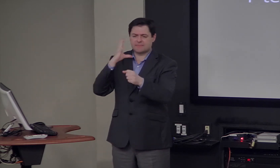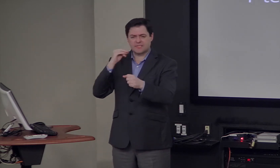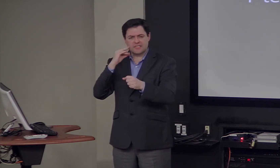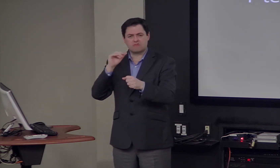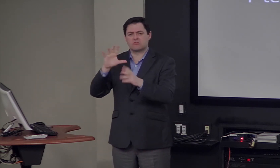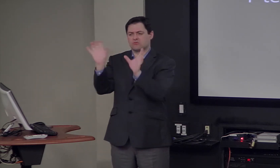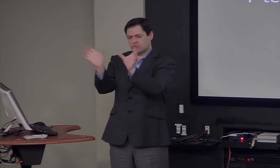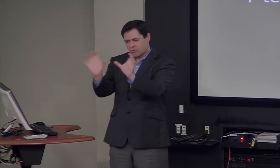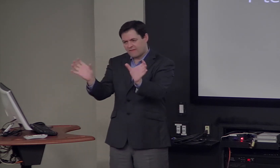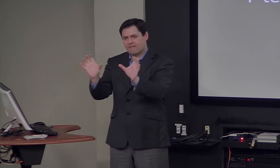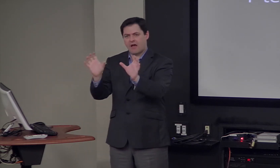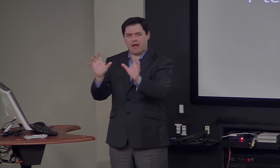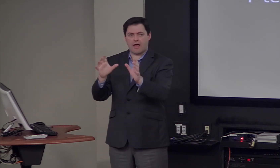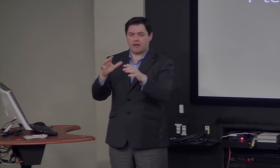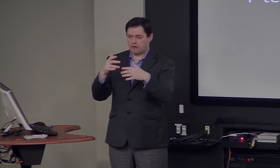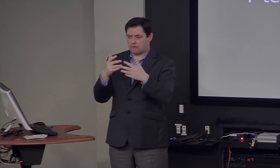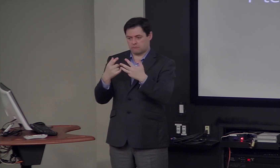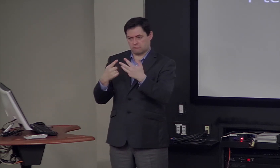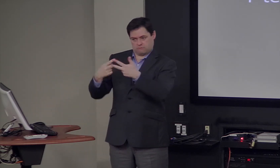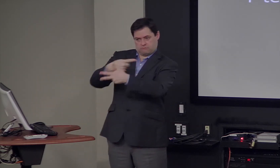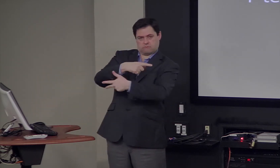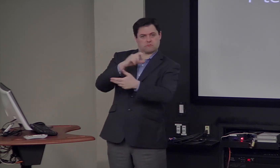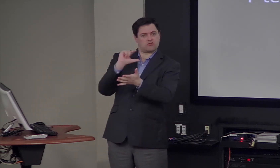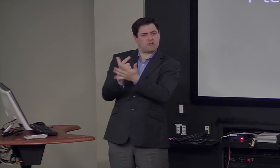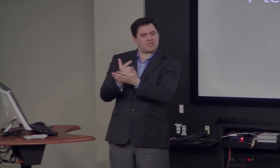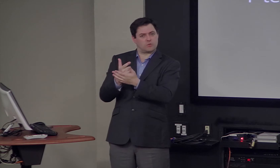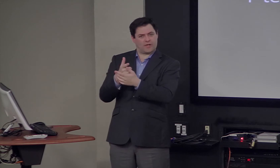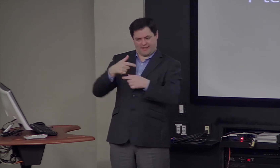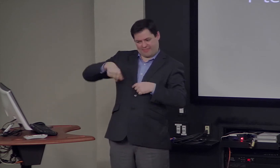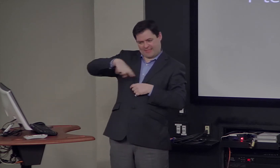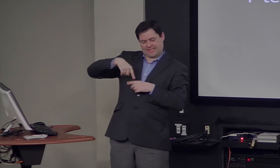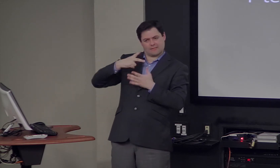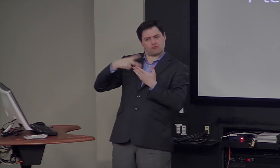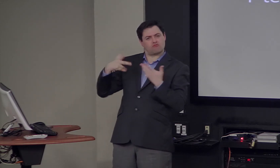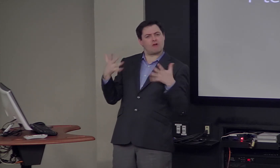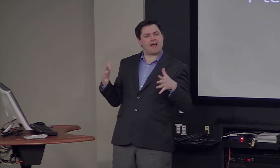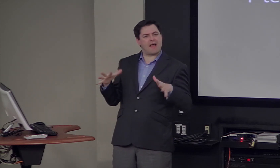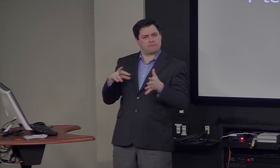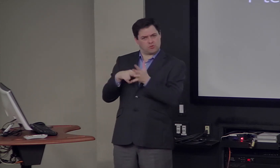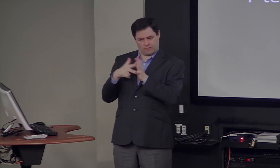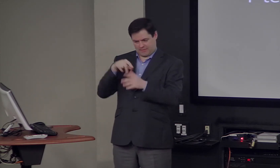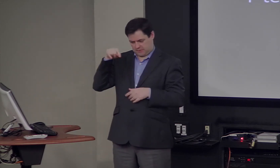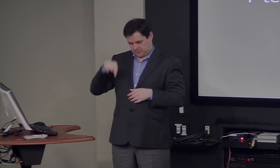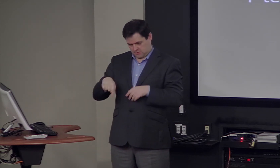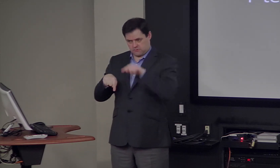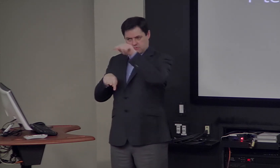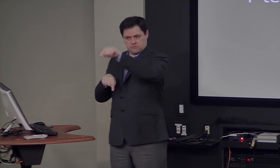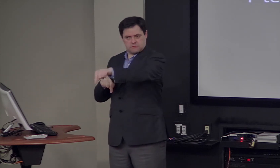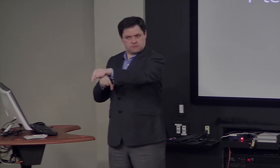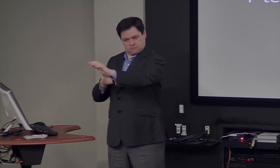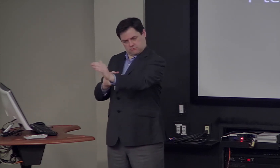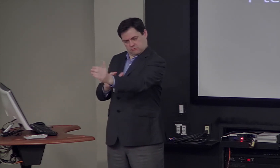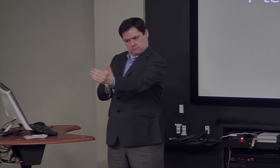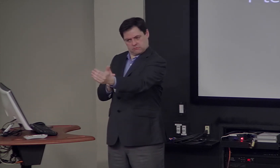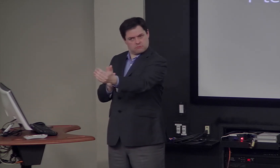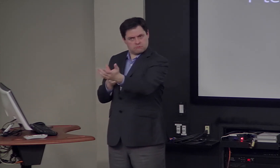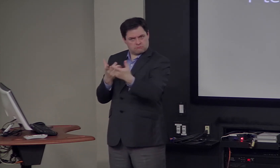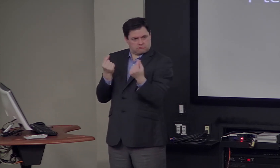interpreters who'd been working for 10 years out in the field. They were credentialed interpreters. They'd already graduated from that same program that our